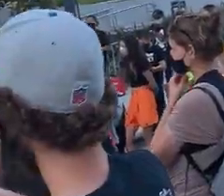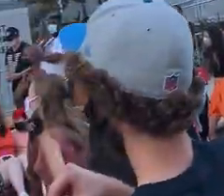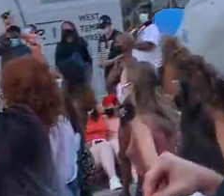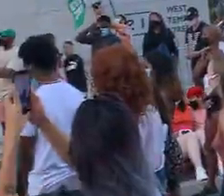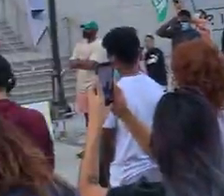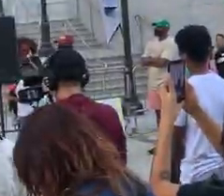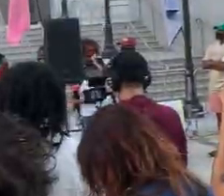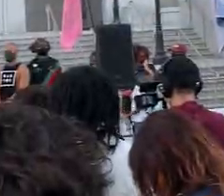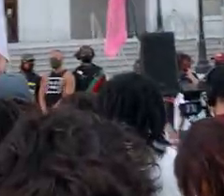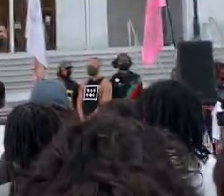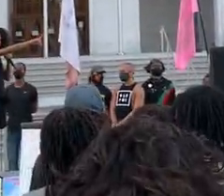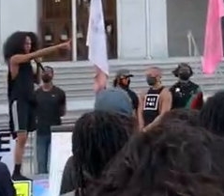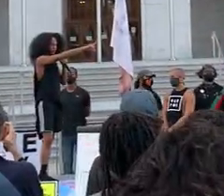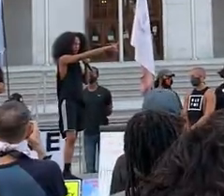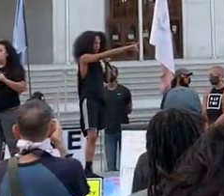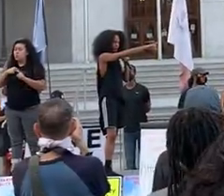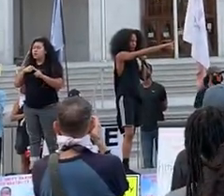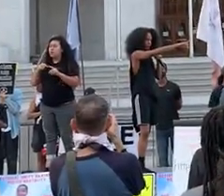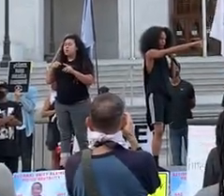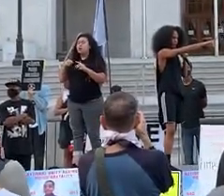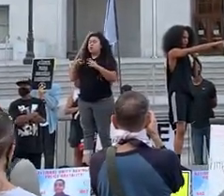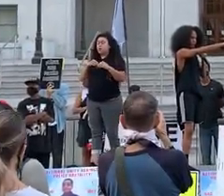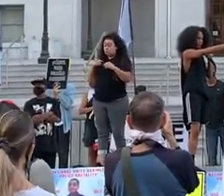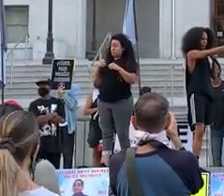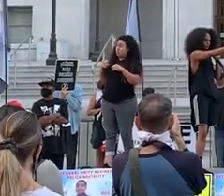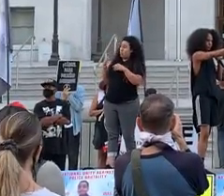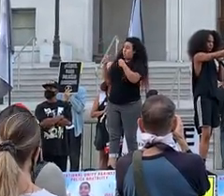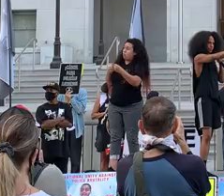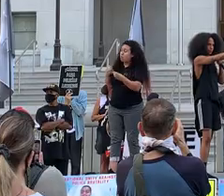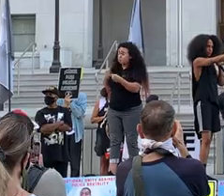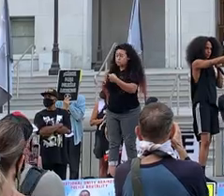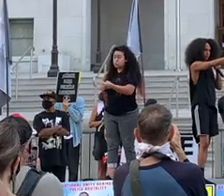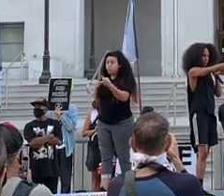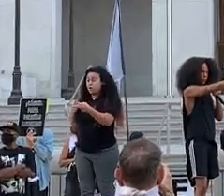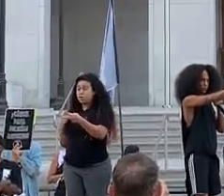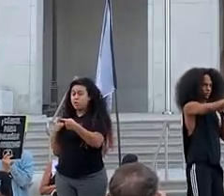comforts, like cops and sheriffs.